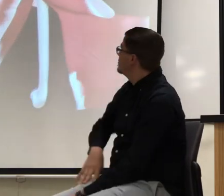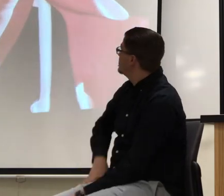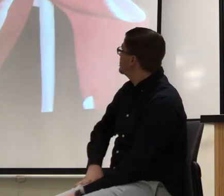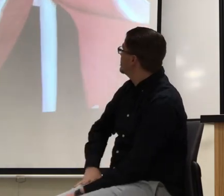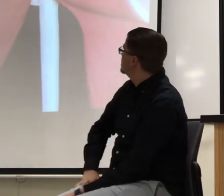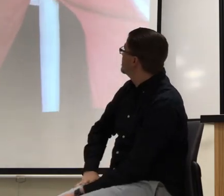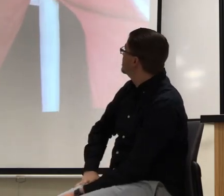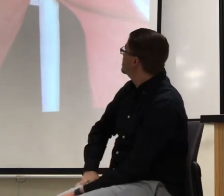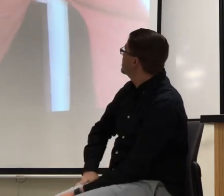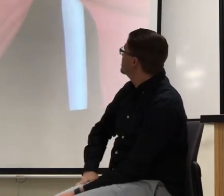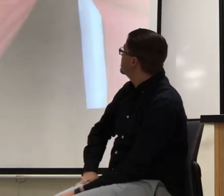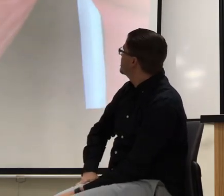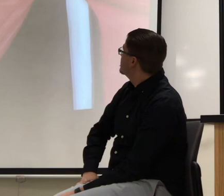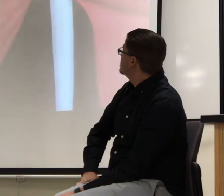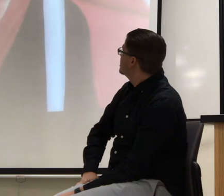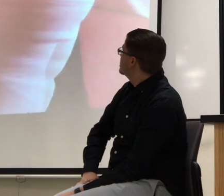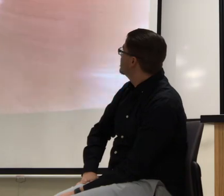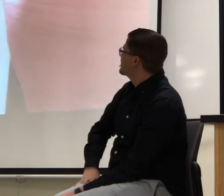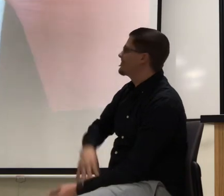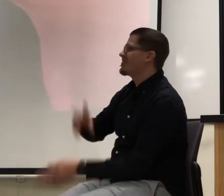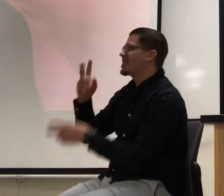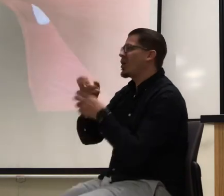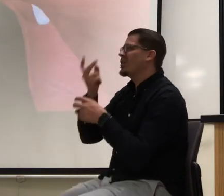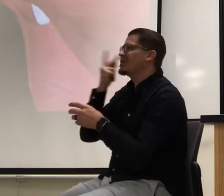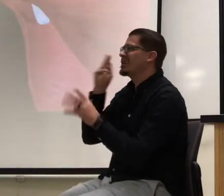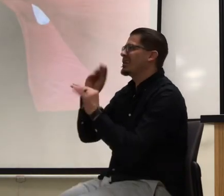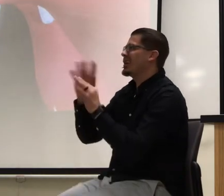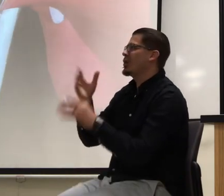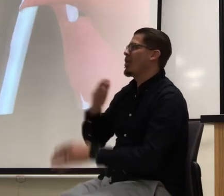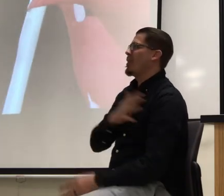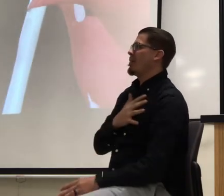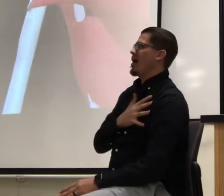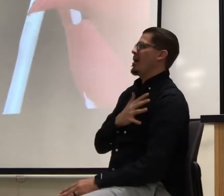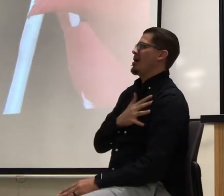I'm going to zoom in there. Basically, it's hard to see with the pec major, but